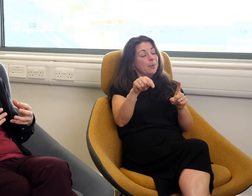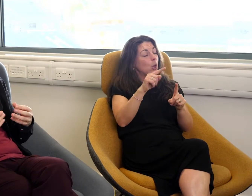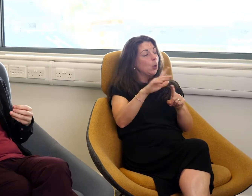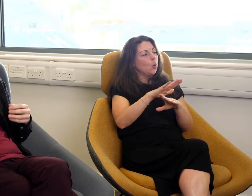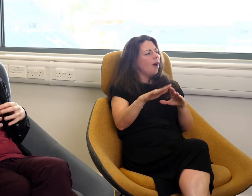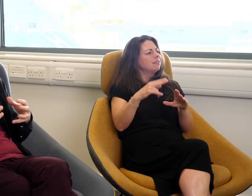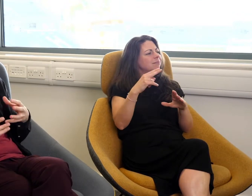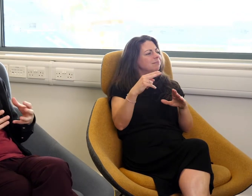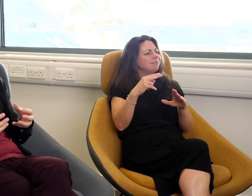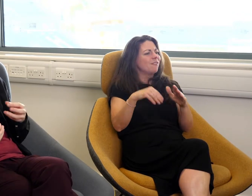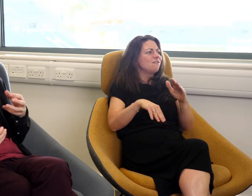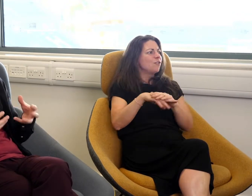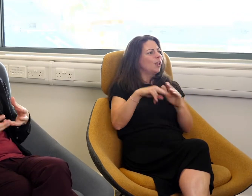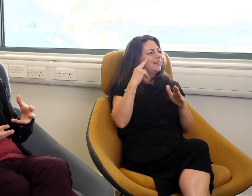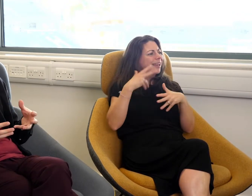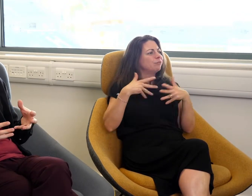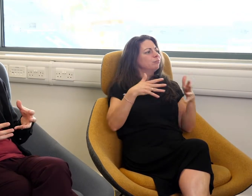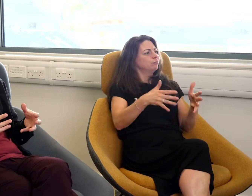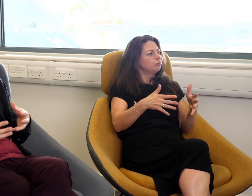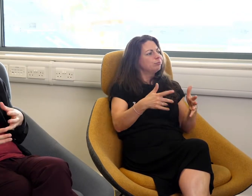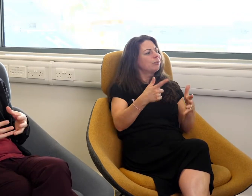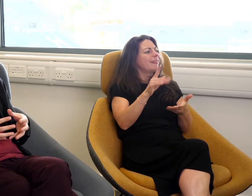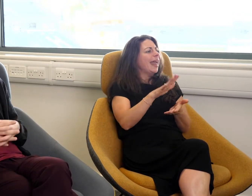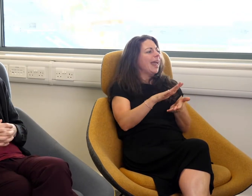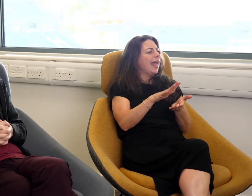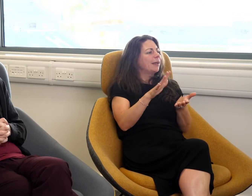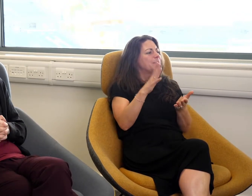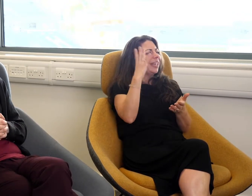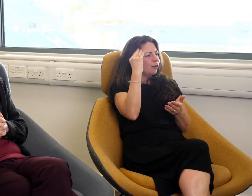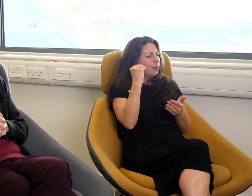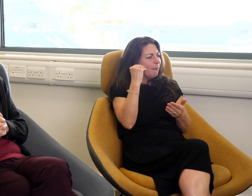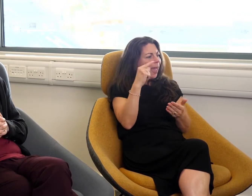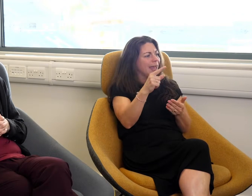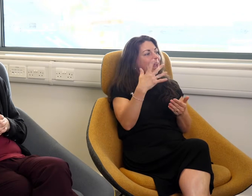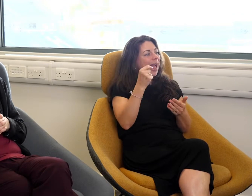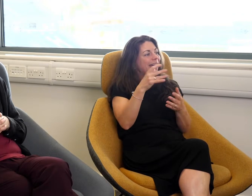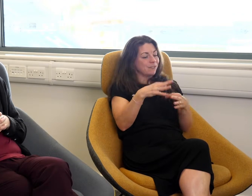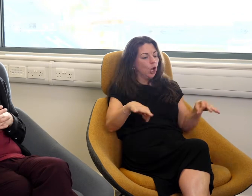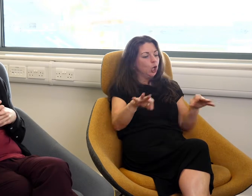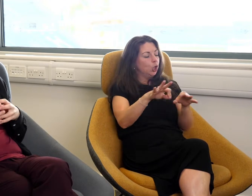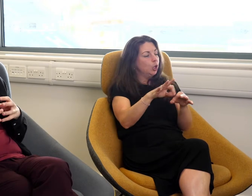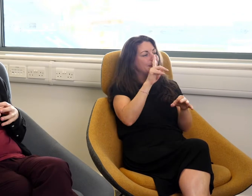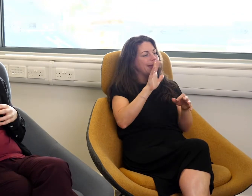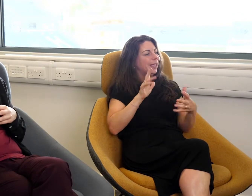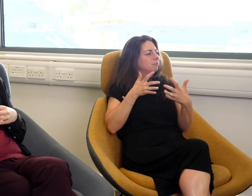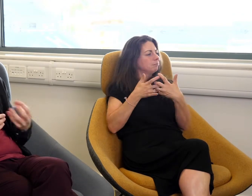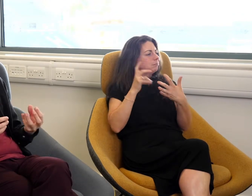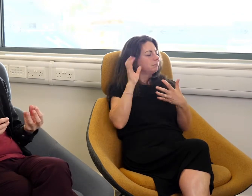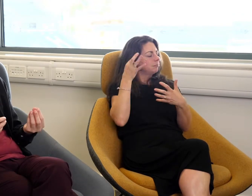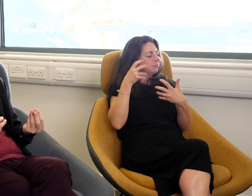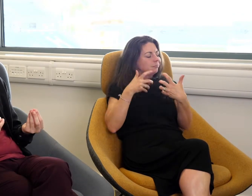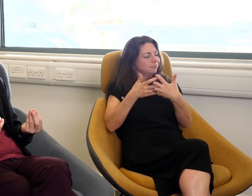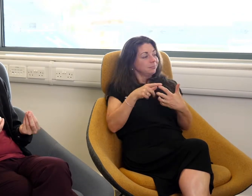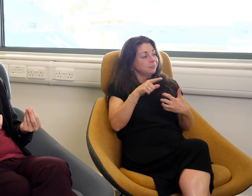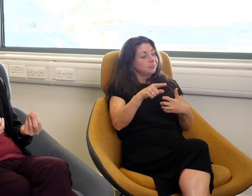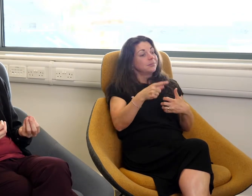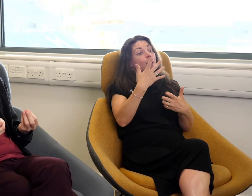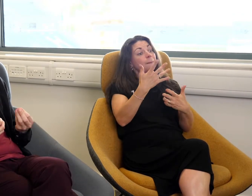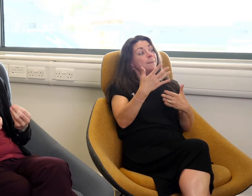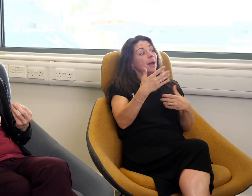person, there is a hearing loop and there's that sort of features. But actual announcements made outside of Parliament, I agree, there's a lot of